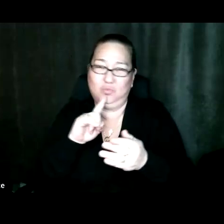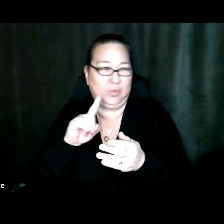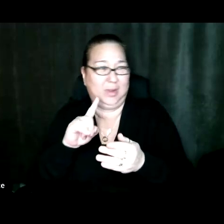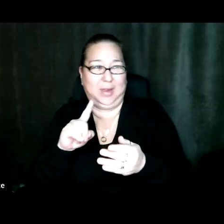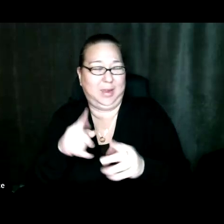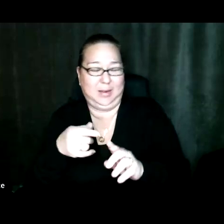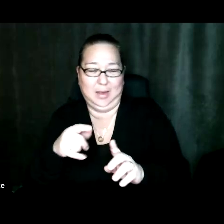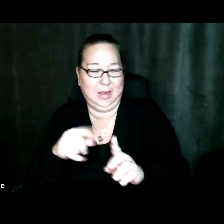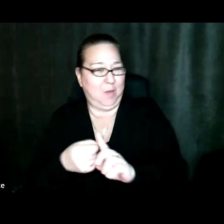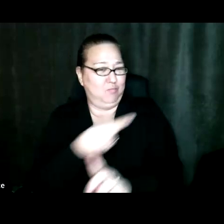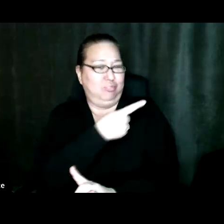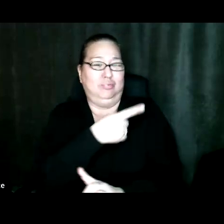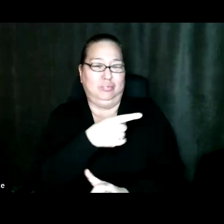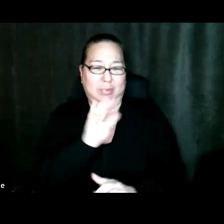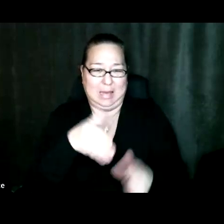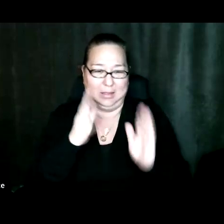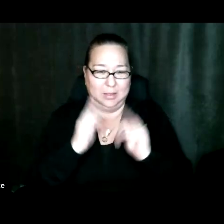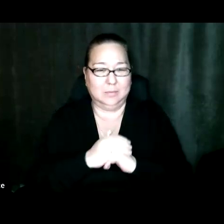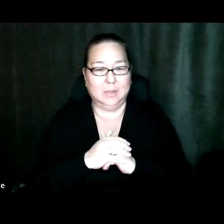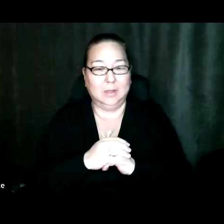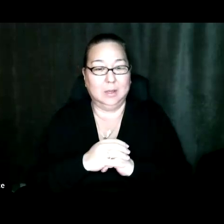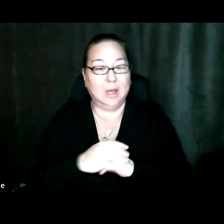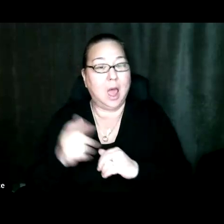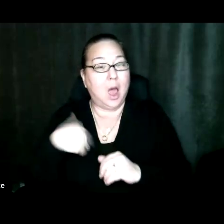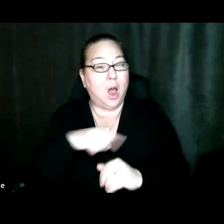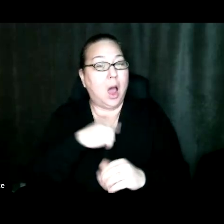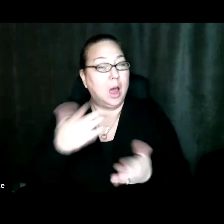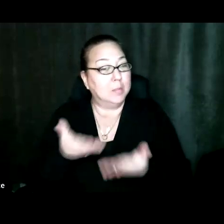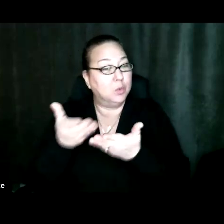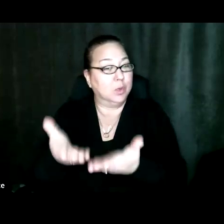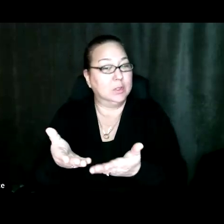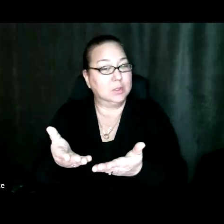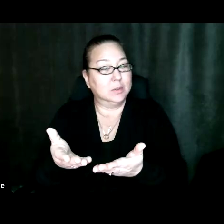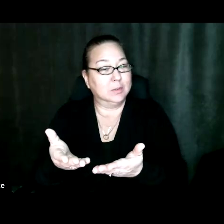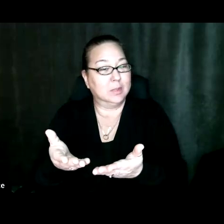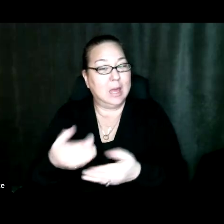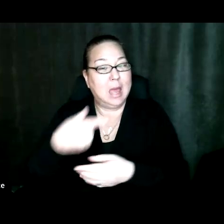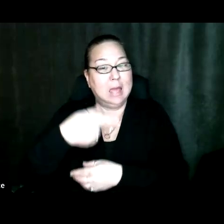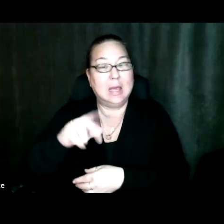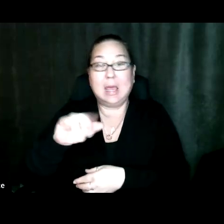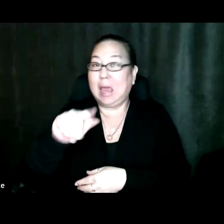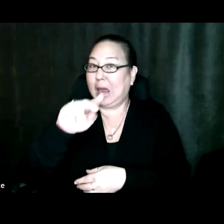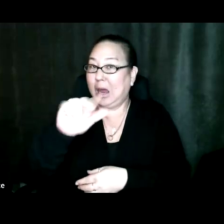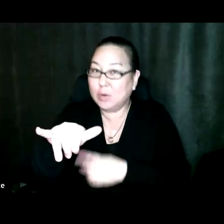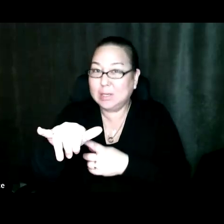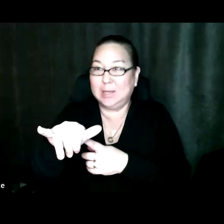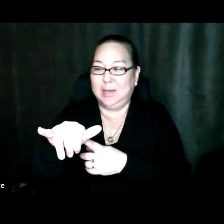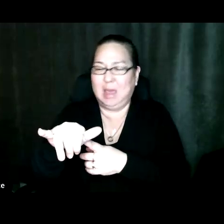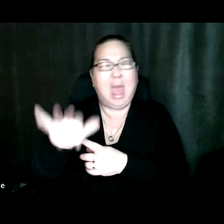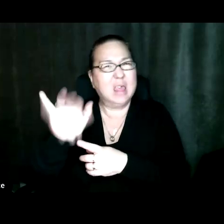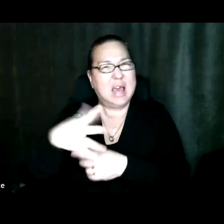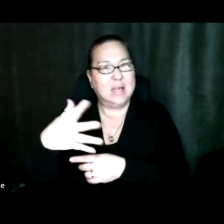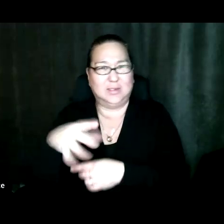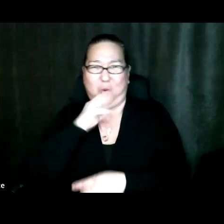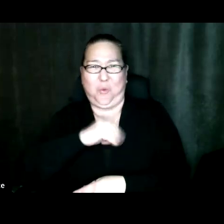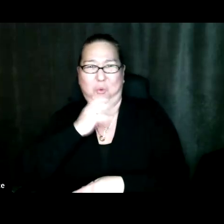and the recommendations I would make are: the Garrity standard are woefully out of date. Update them. 2,